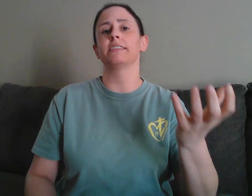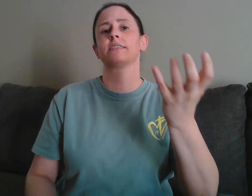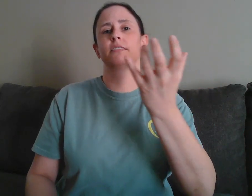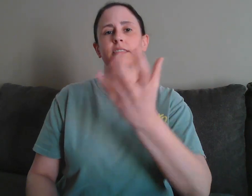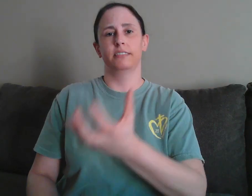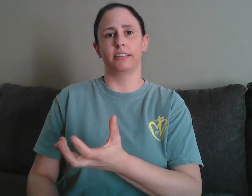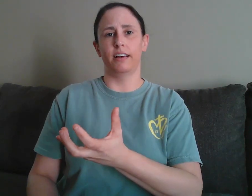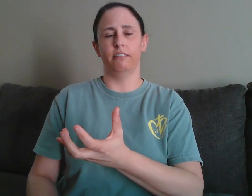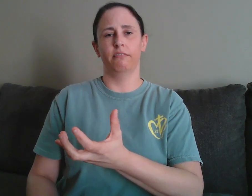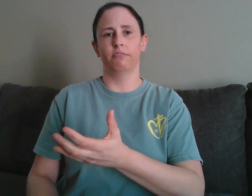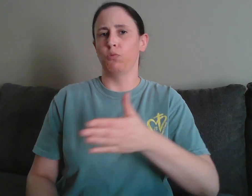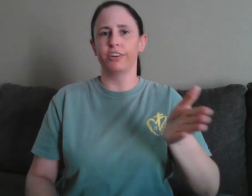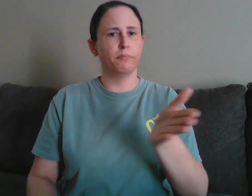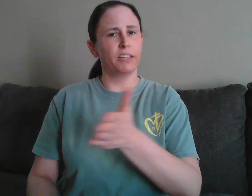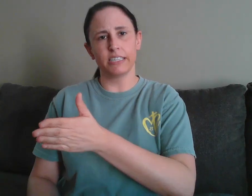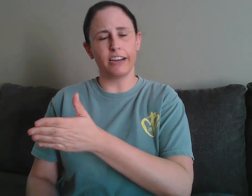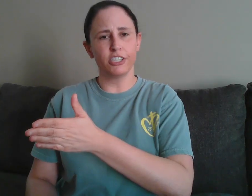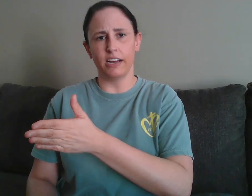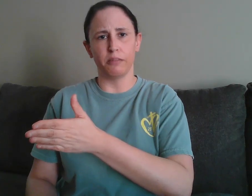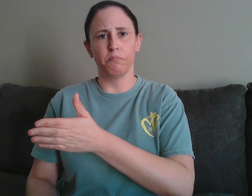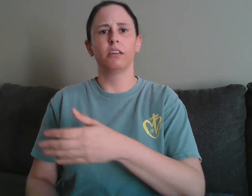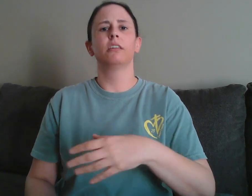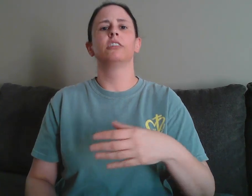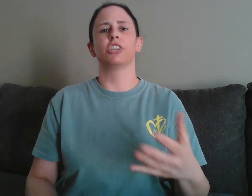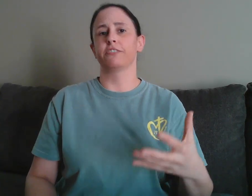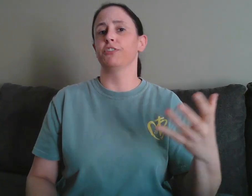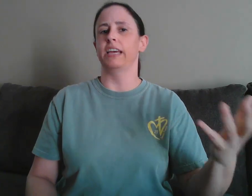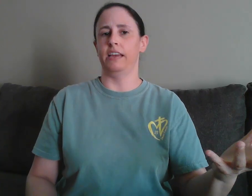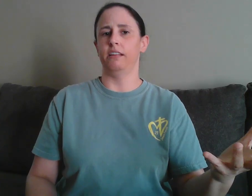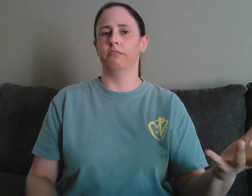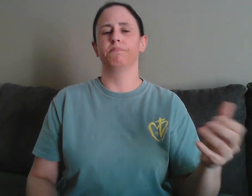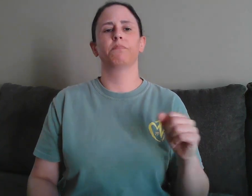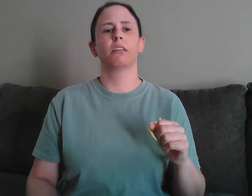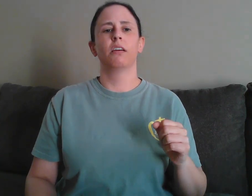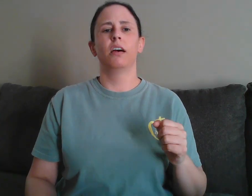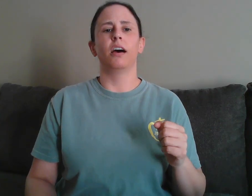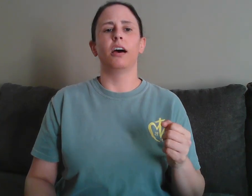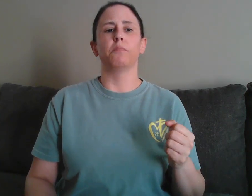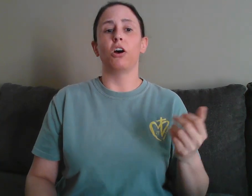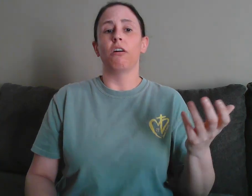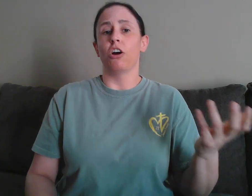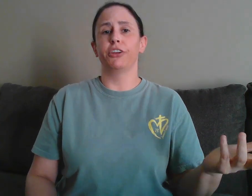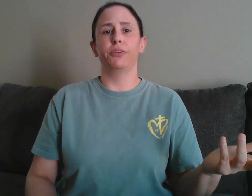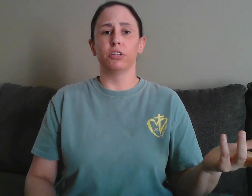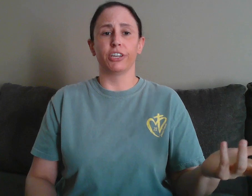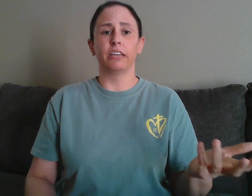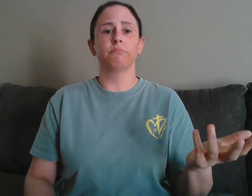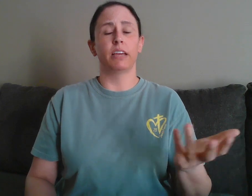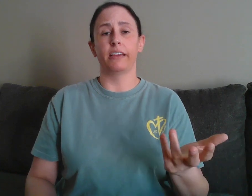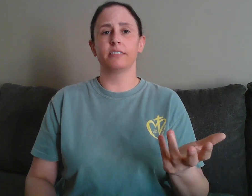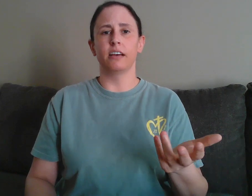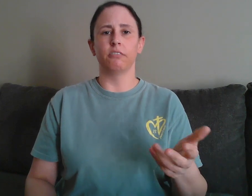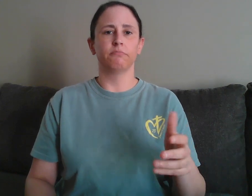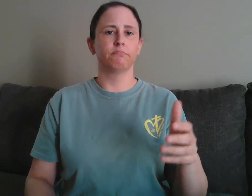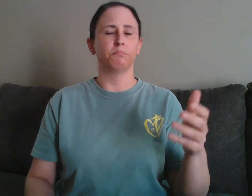last sign. They weren't up the entire time, just for the end. Are you learning ASL? Putting